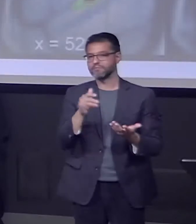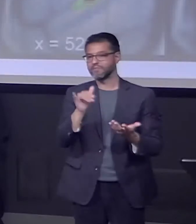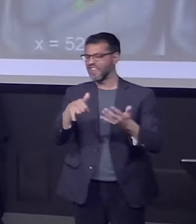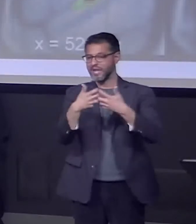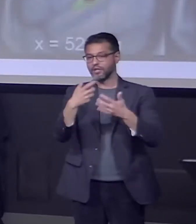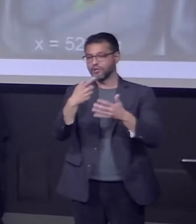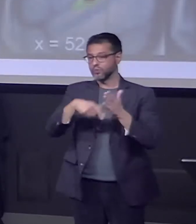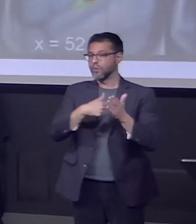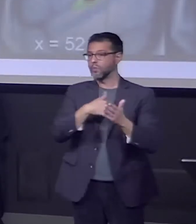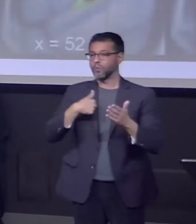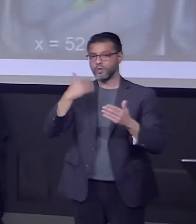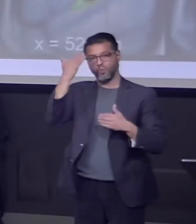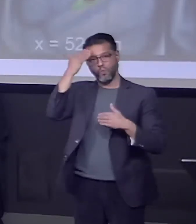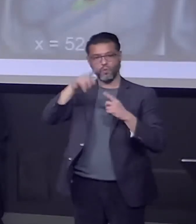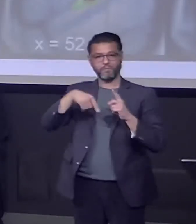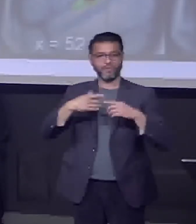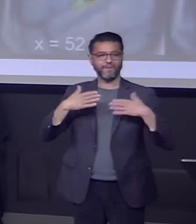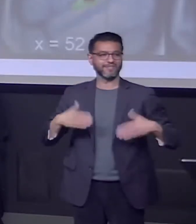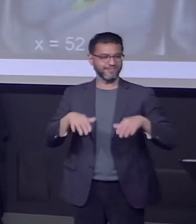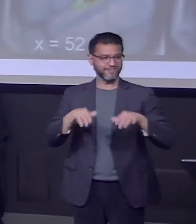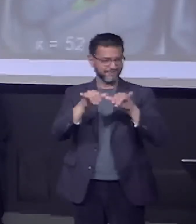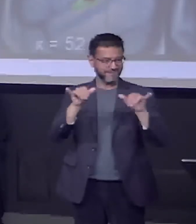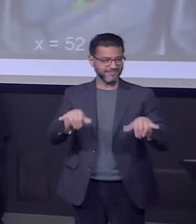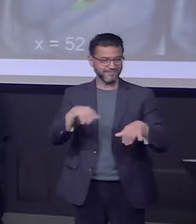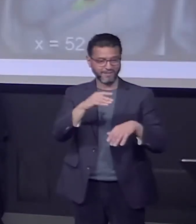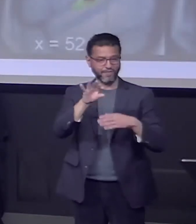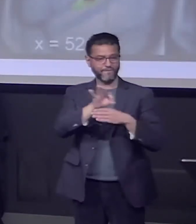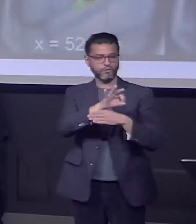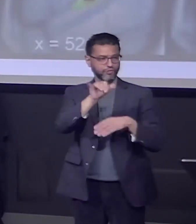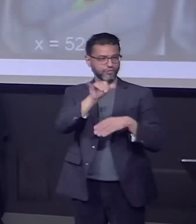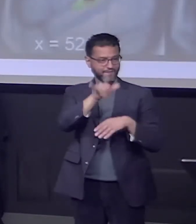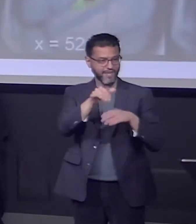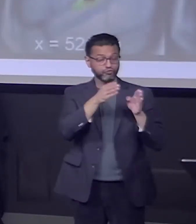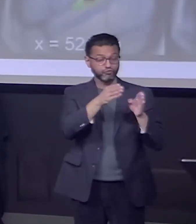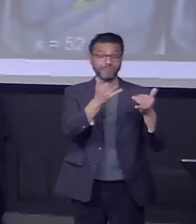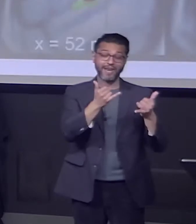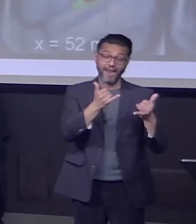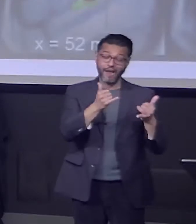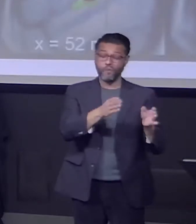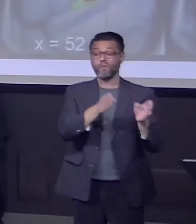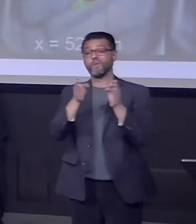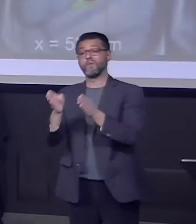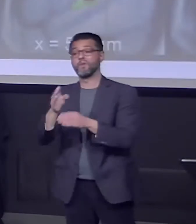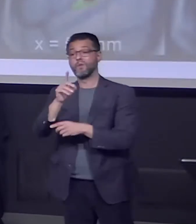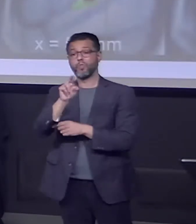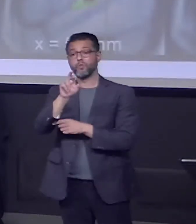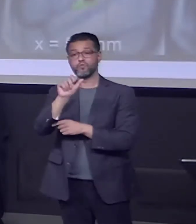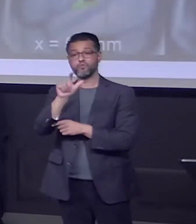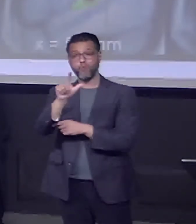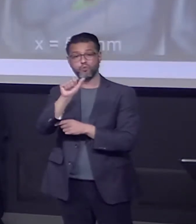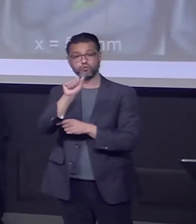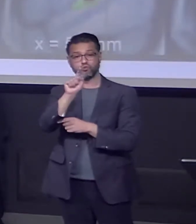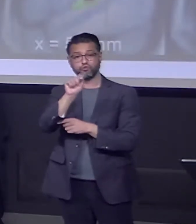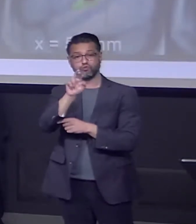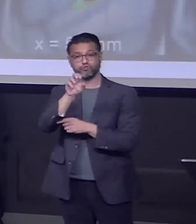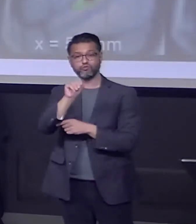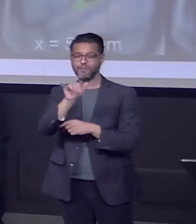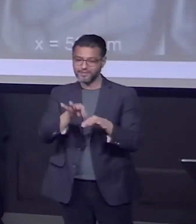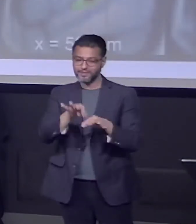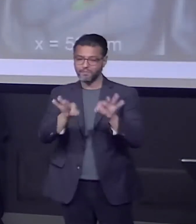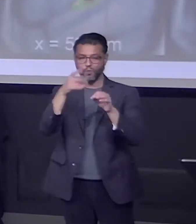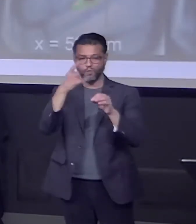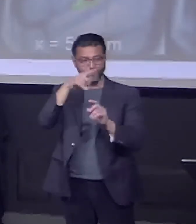about the function of the ventral stream there. By contrast, the dorsal stream, again, is important for space and motion in these